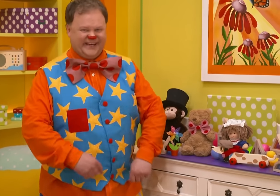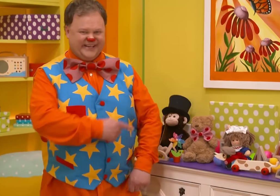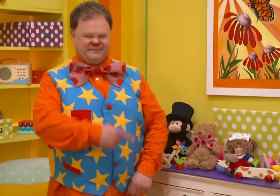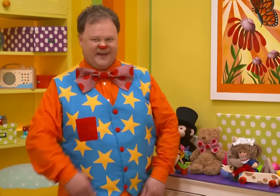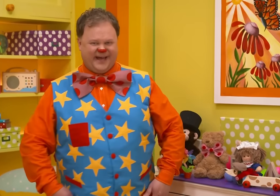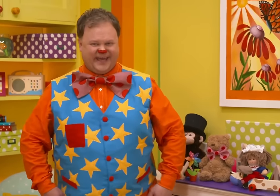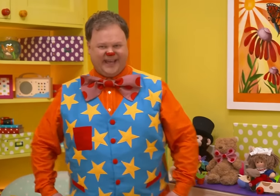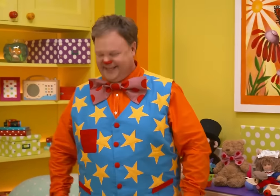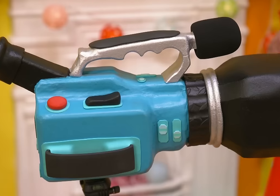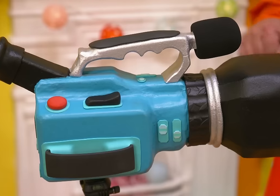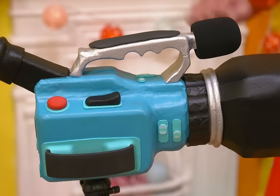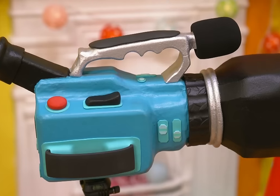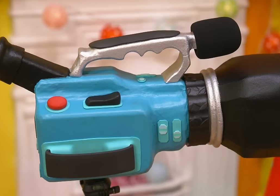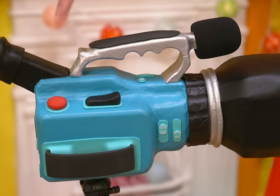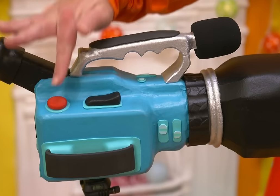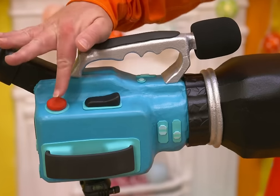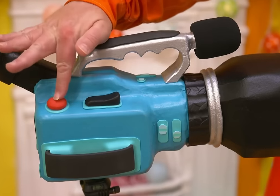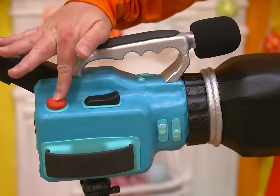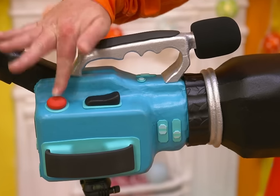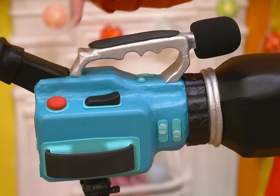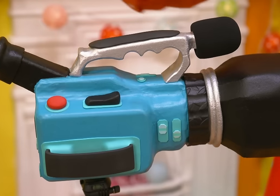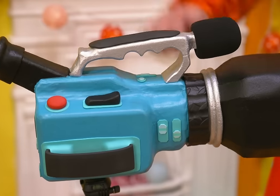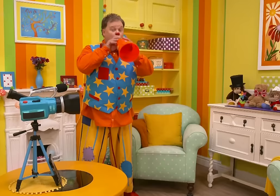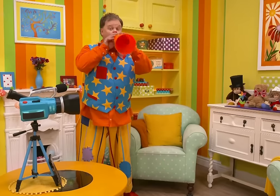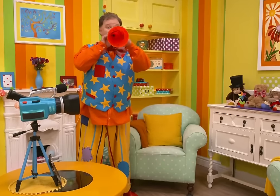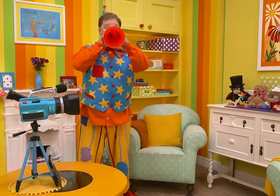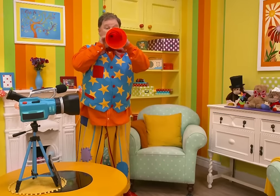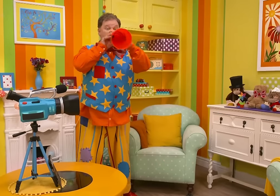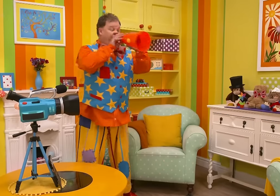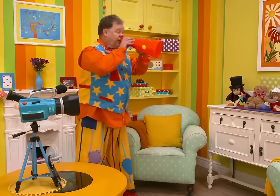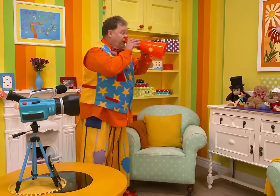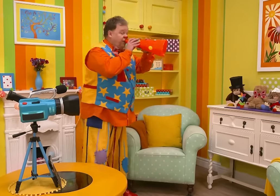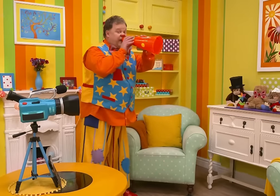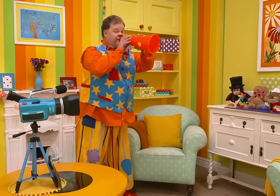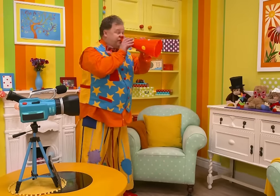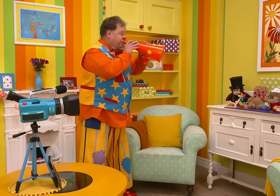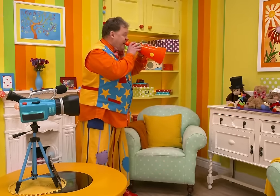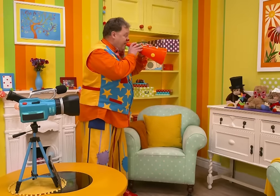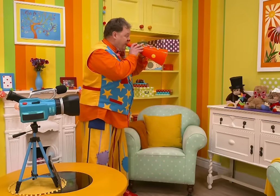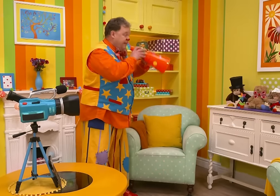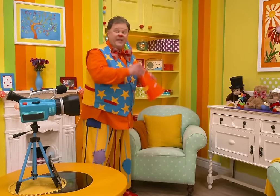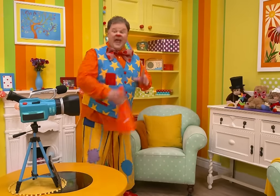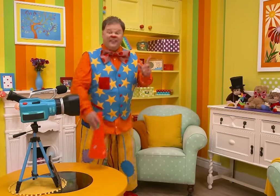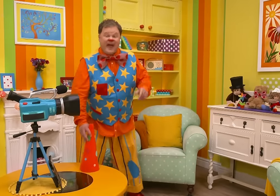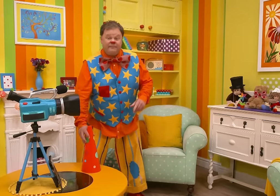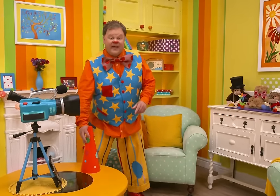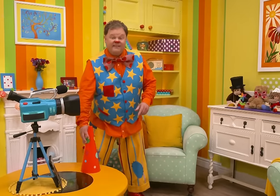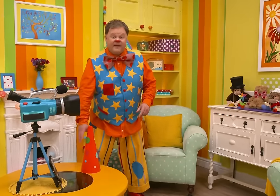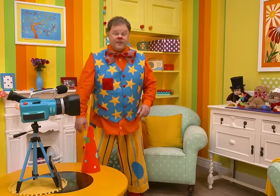Good barking! And... cut! Well done! That's a wrap! That means